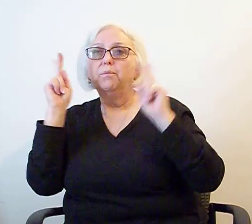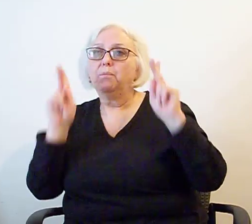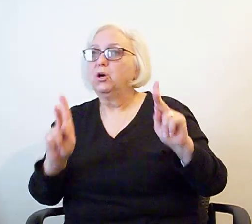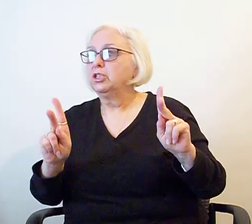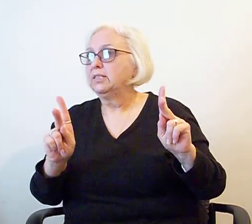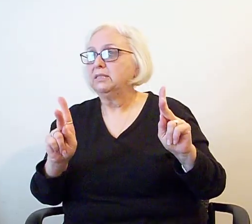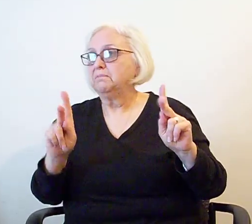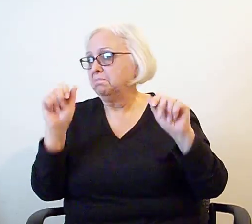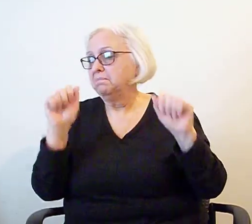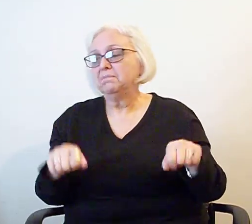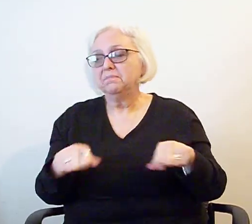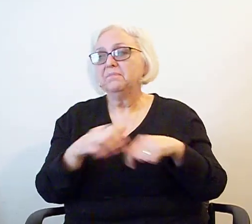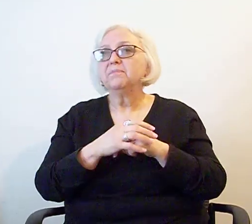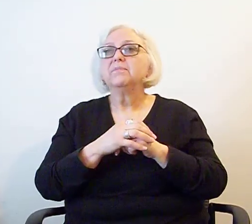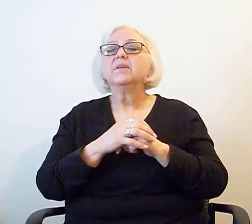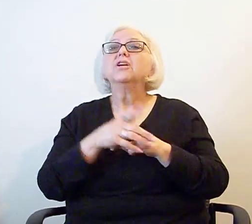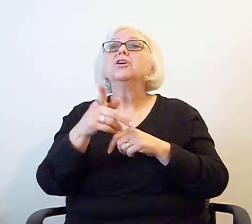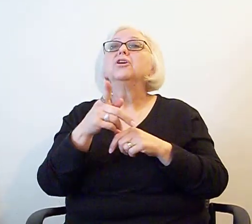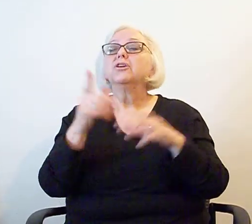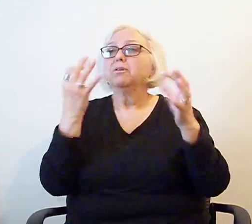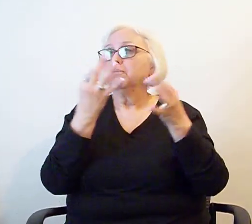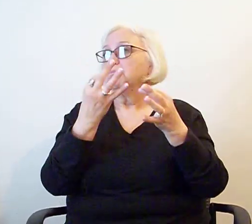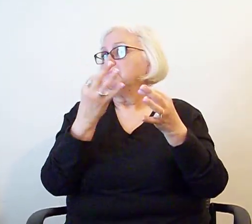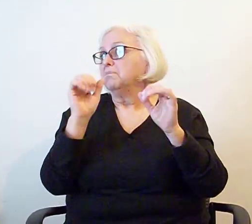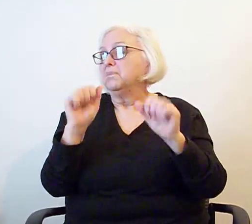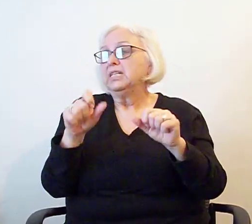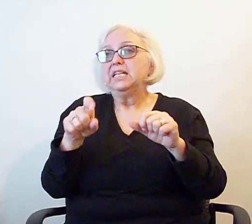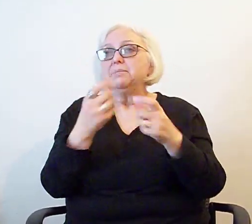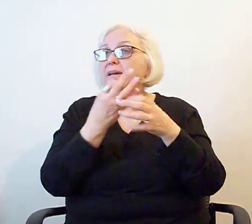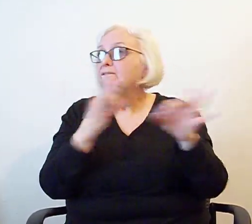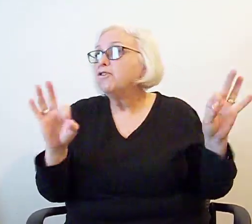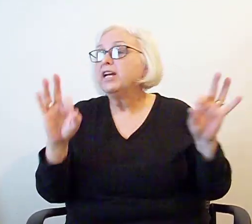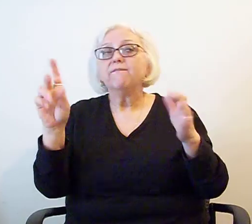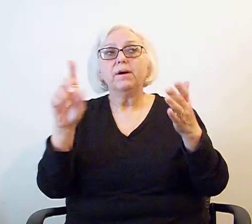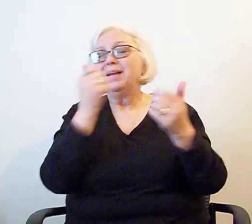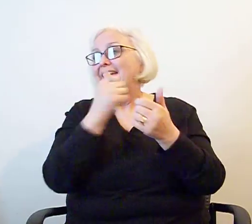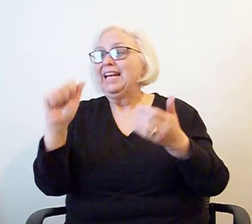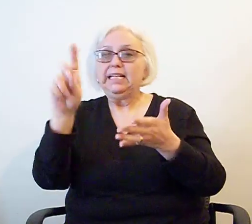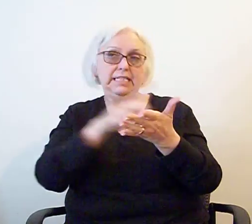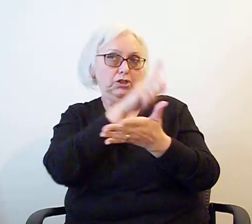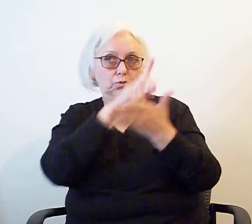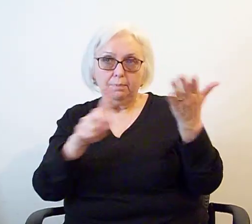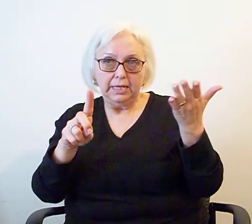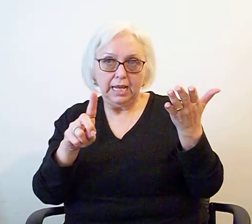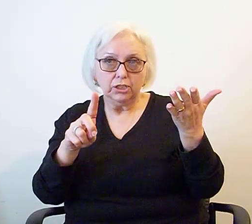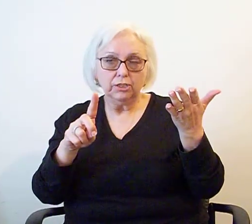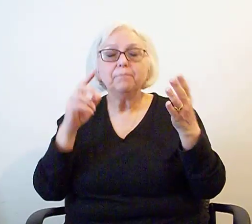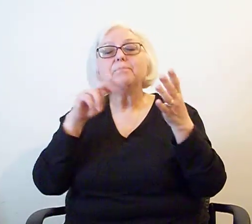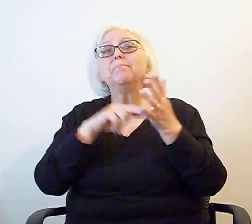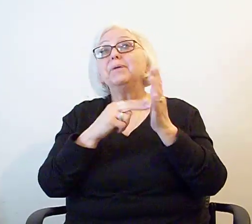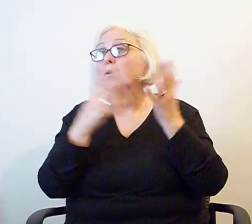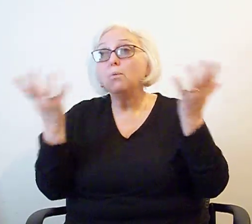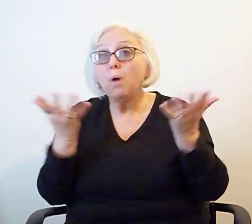You should be free from discrimination, meaning you should